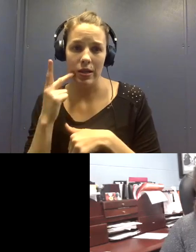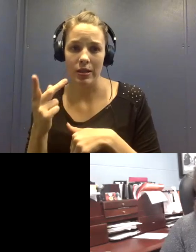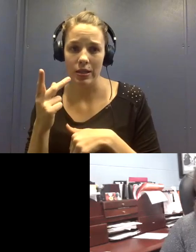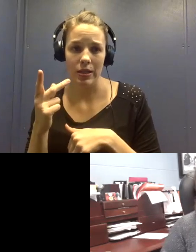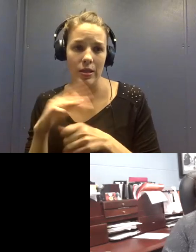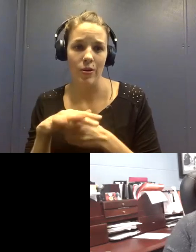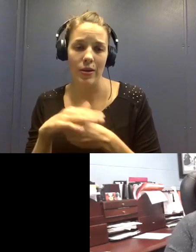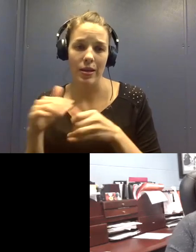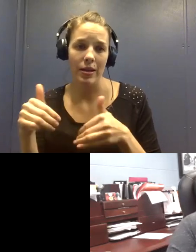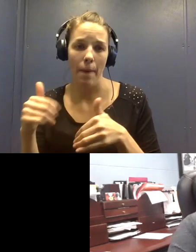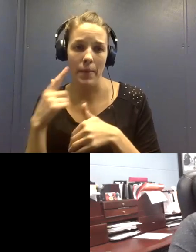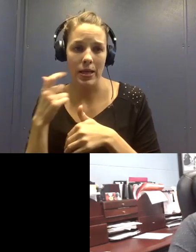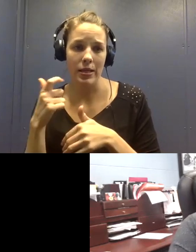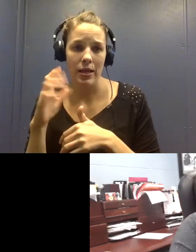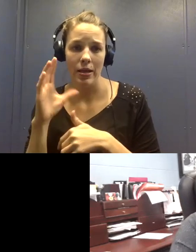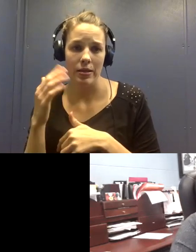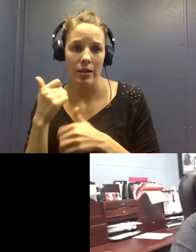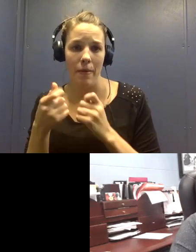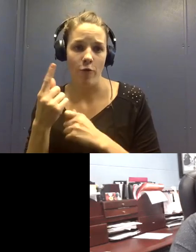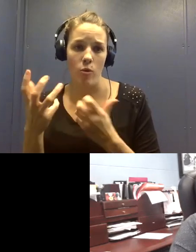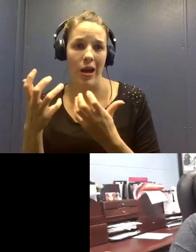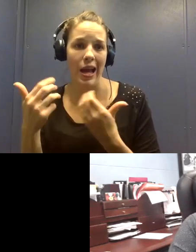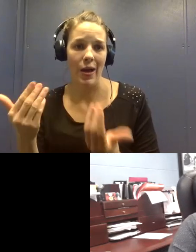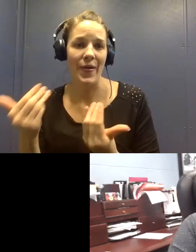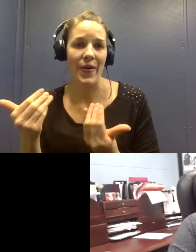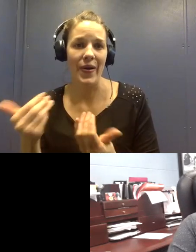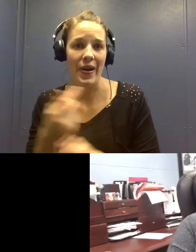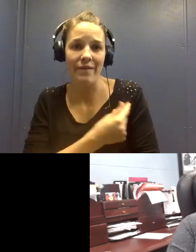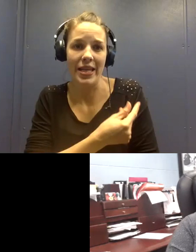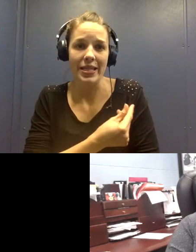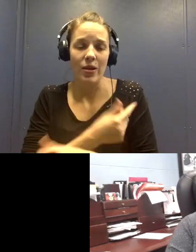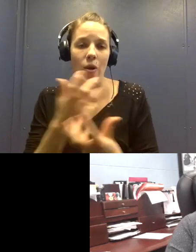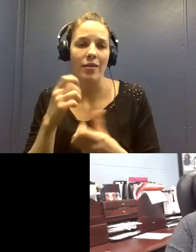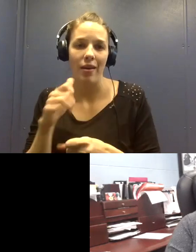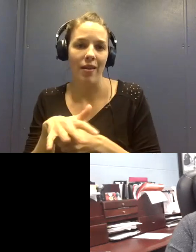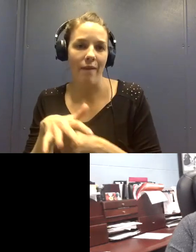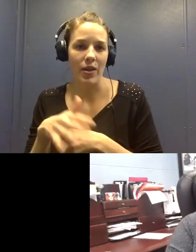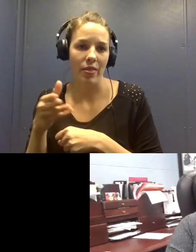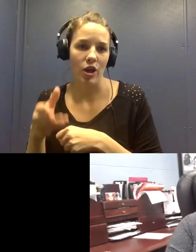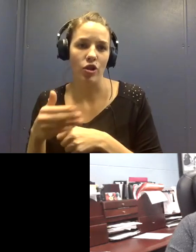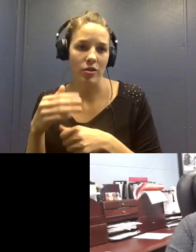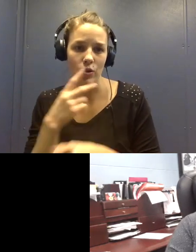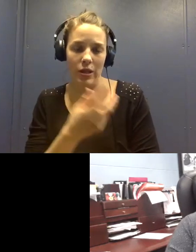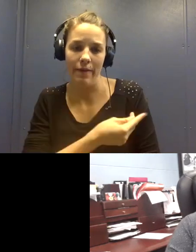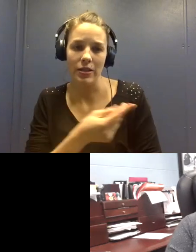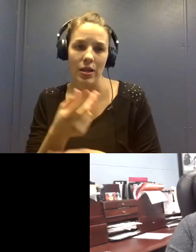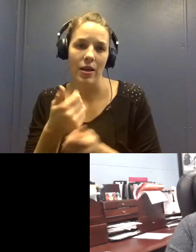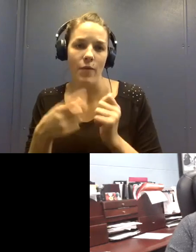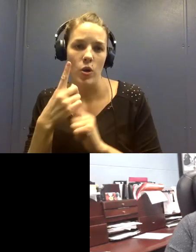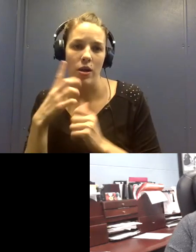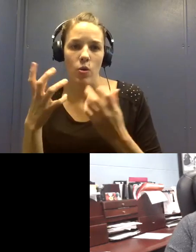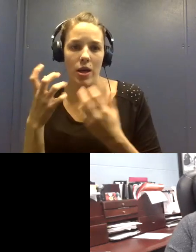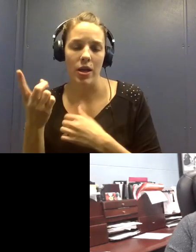locally yet because it seems that everybody wants vaccine right now, and we don't have enough to vaccinate everybody that wants